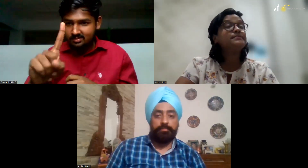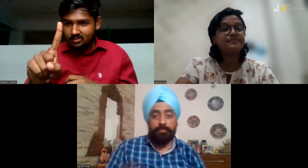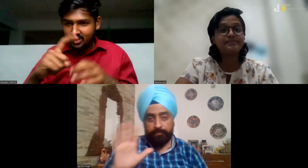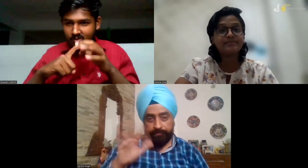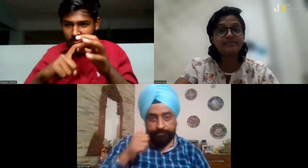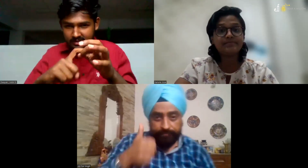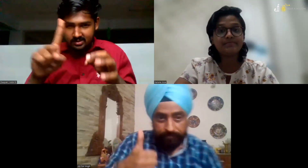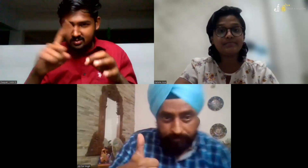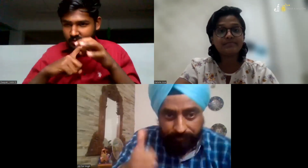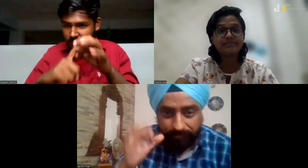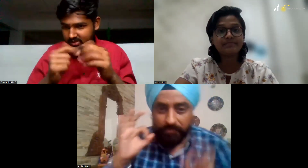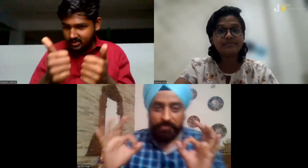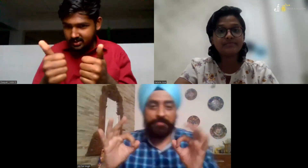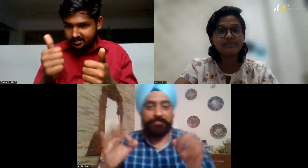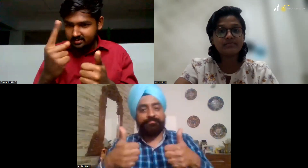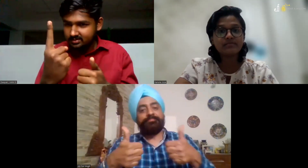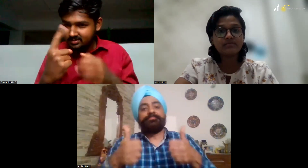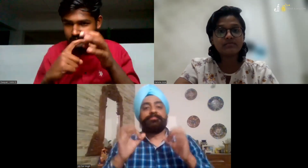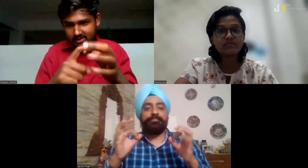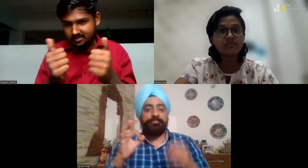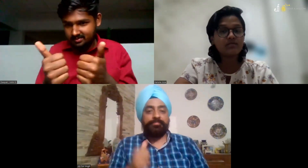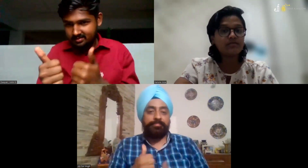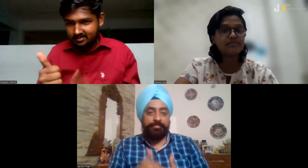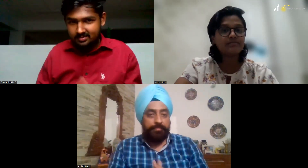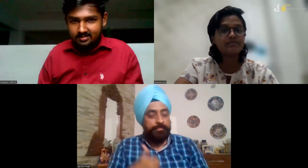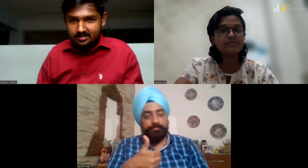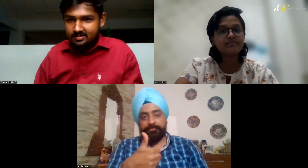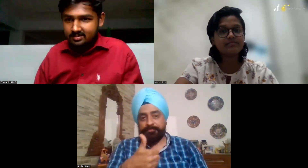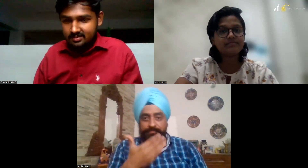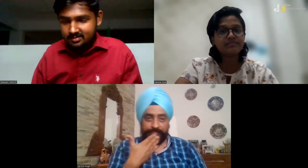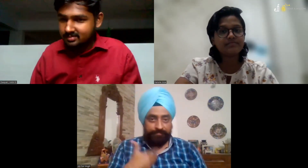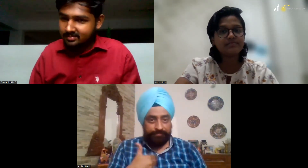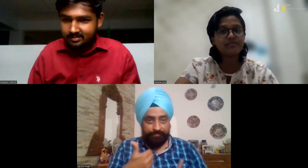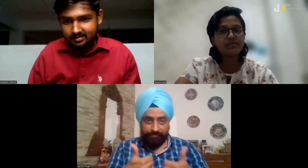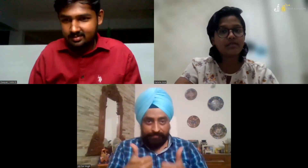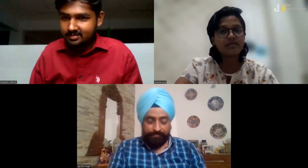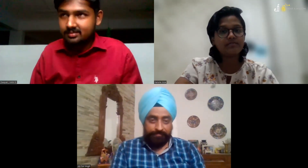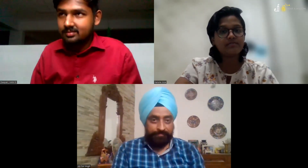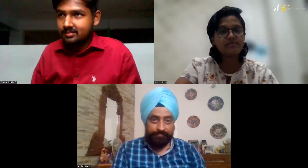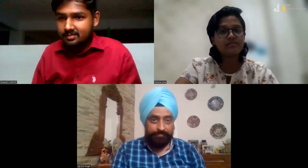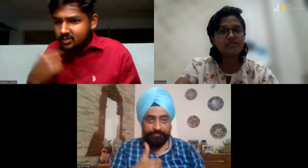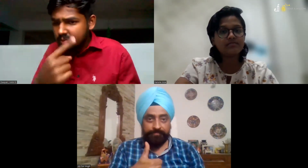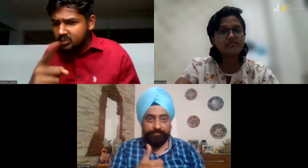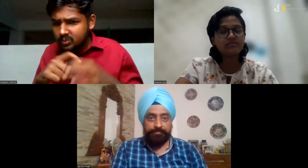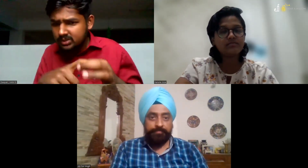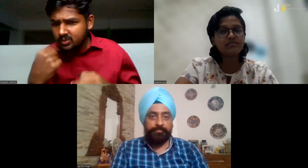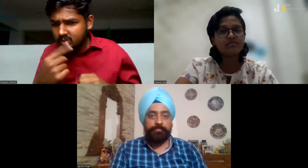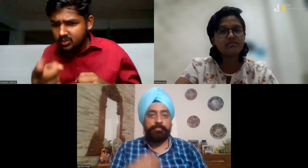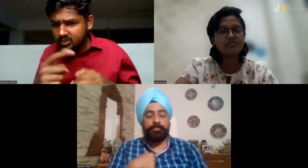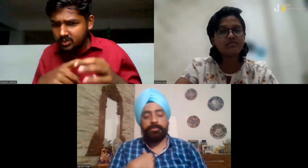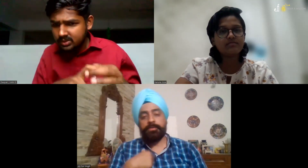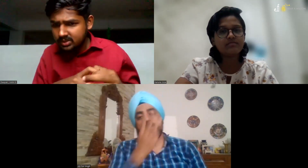So, hey, one question we can have now. Okay, just one question. Okay, thank you.